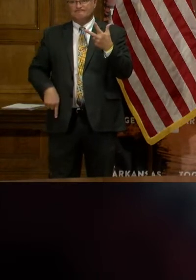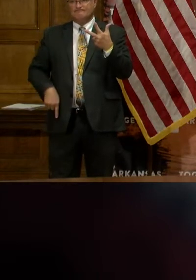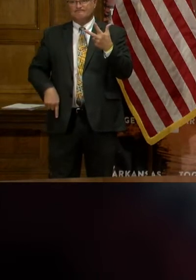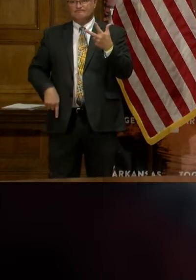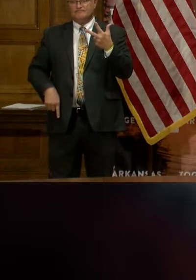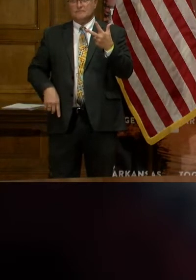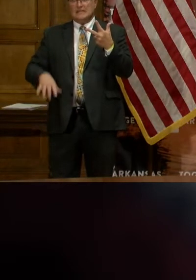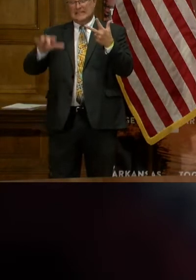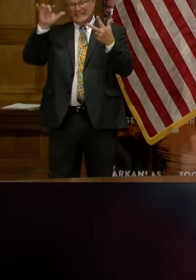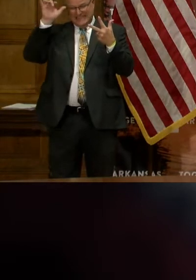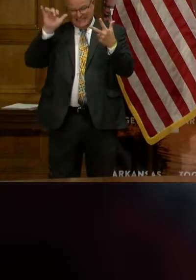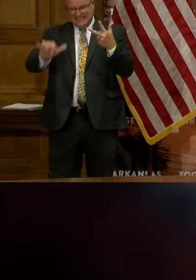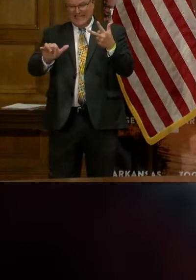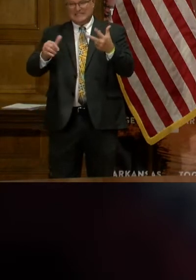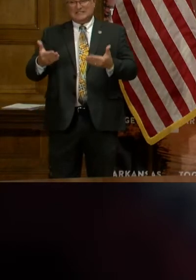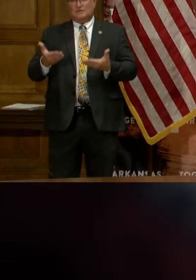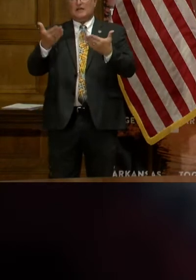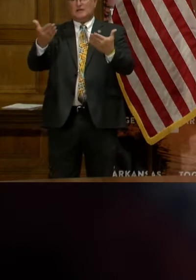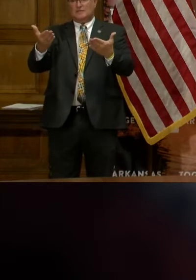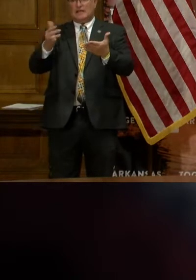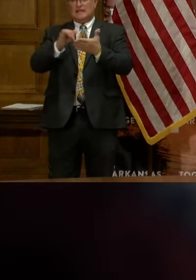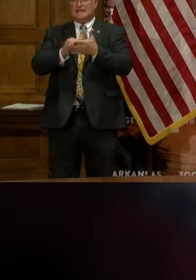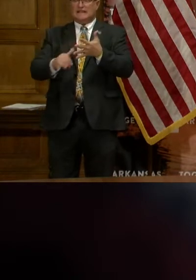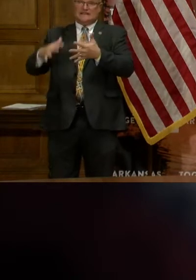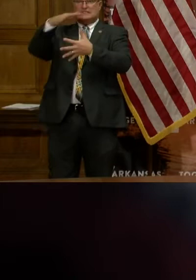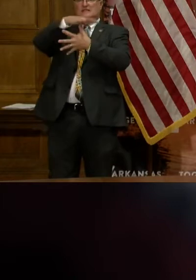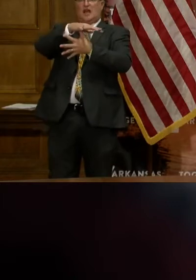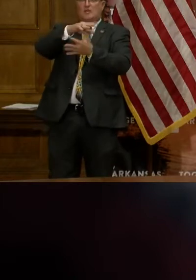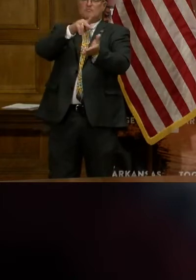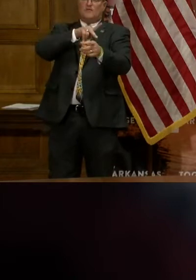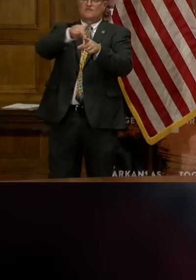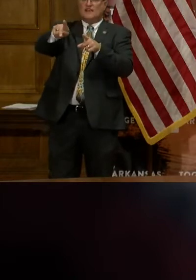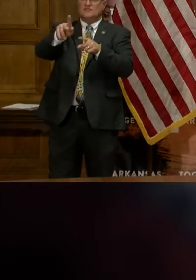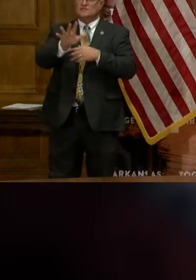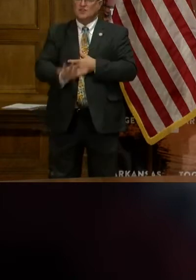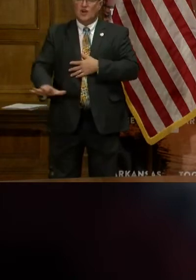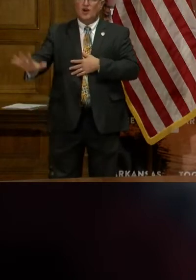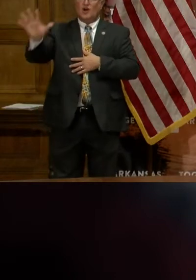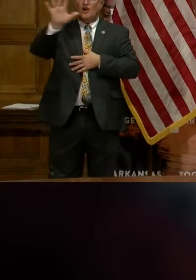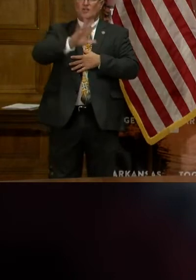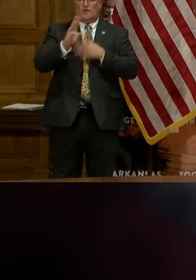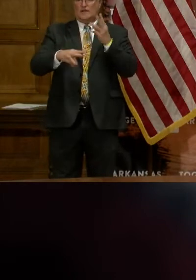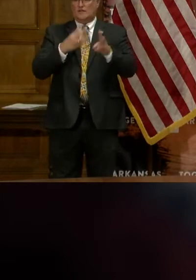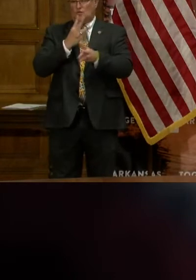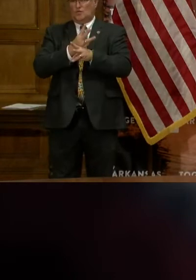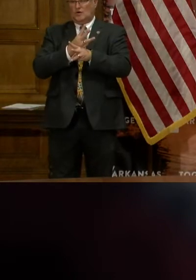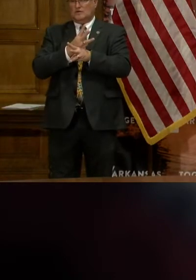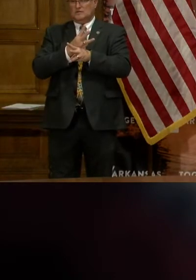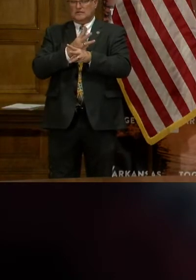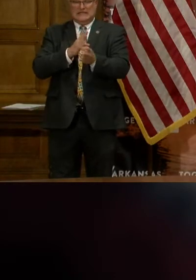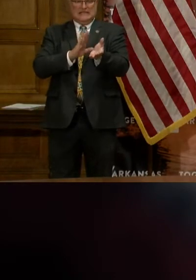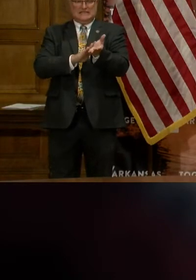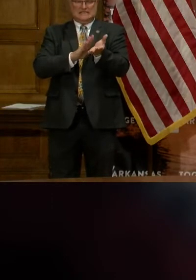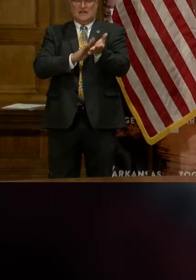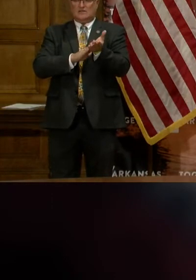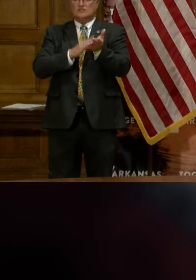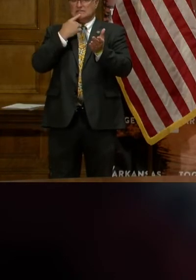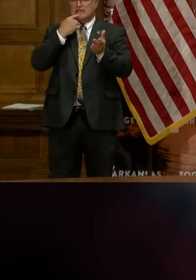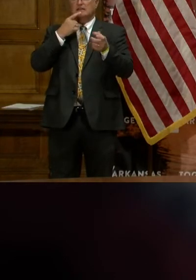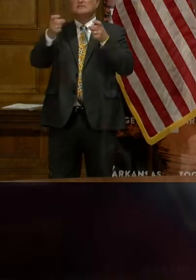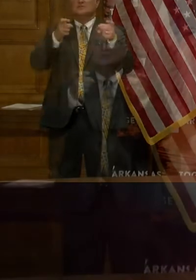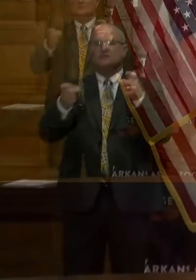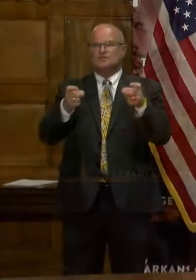Those are the recommendations of the top professionals across the globe in epidemiology and controlling the